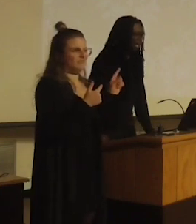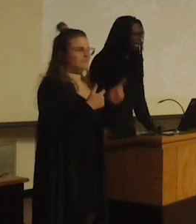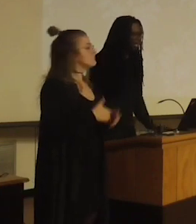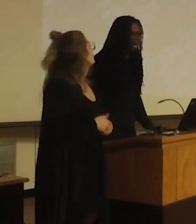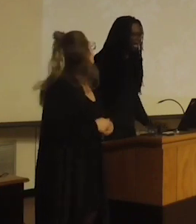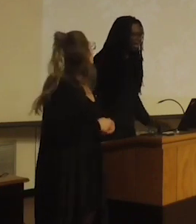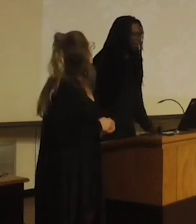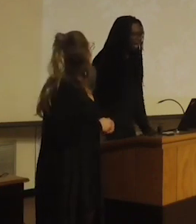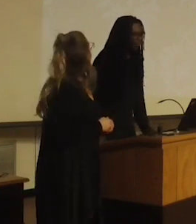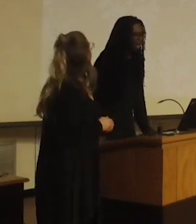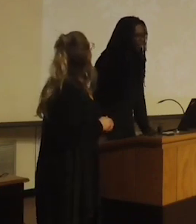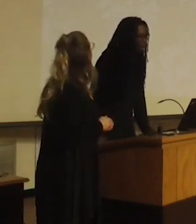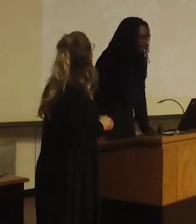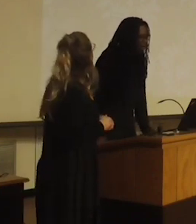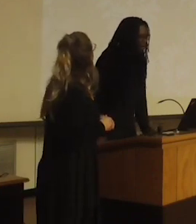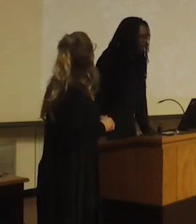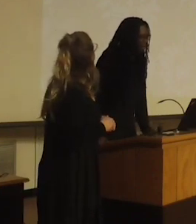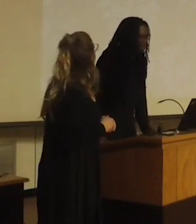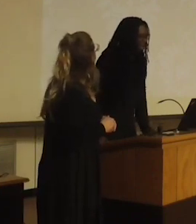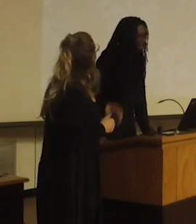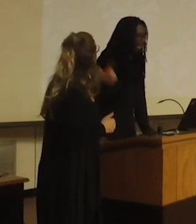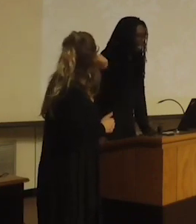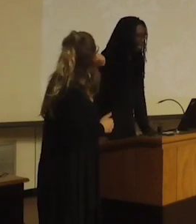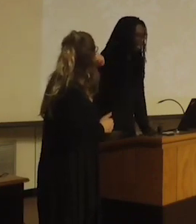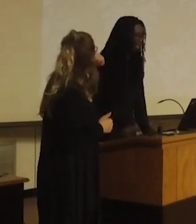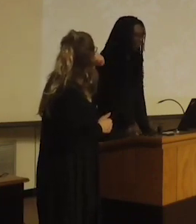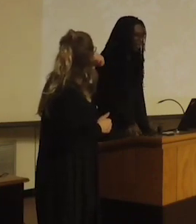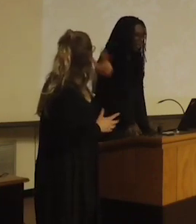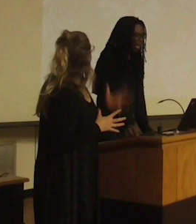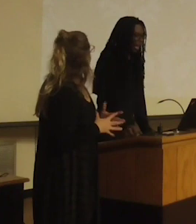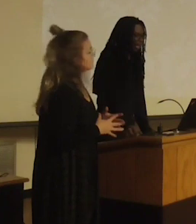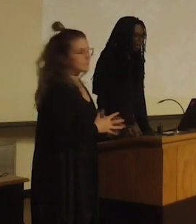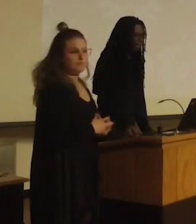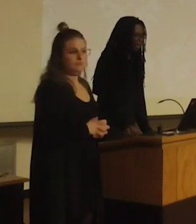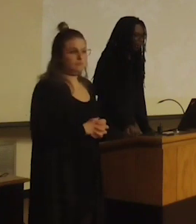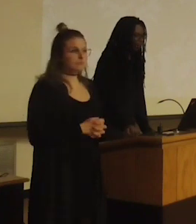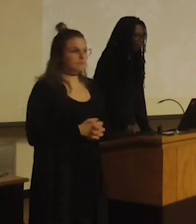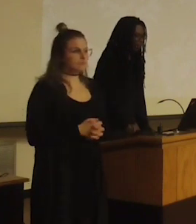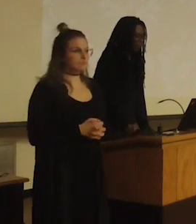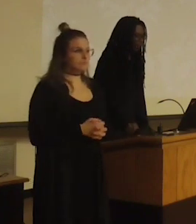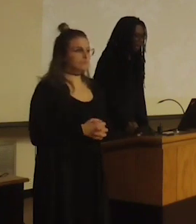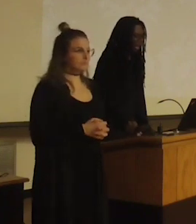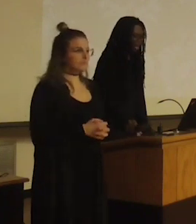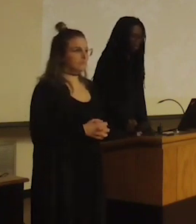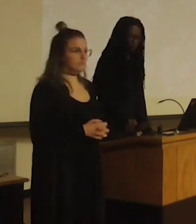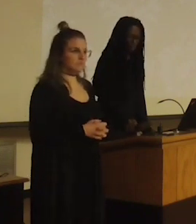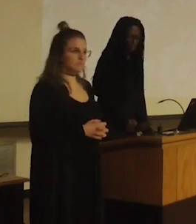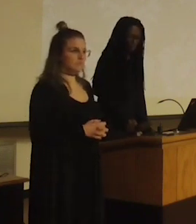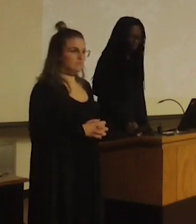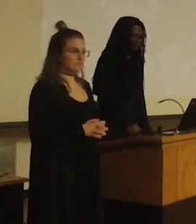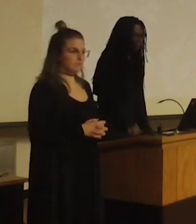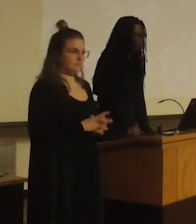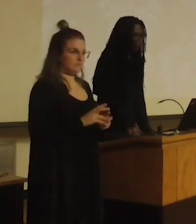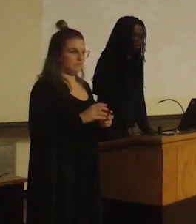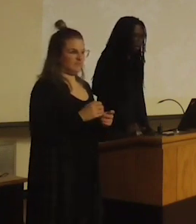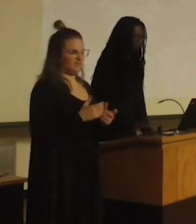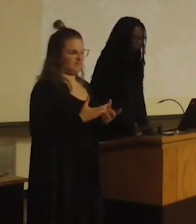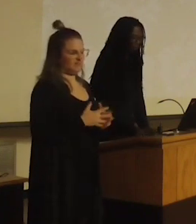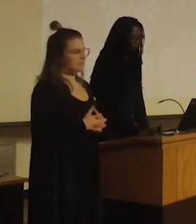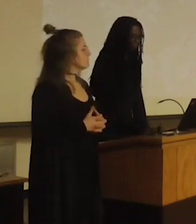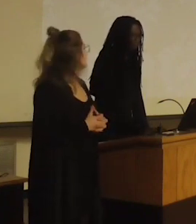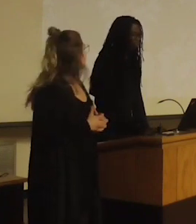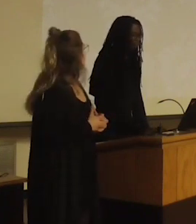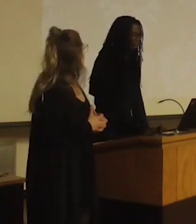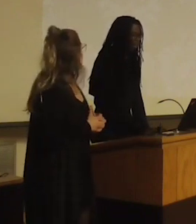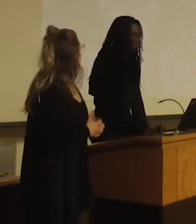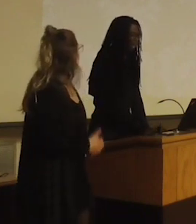production is assigned symbolic value by those who articulate nationalist sentiments. And domestically produced food is assumed to be safer than food